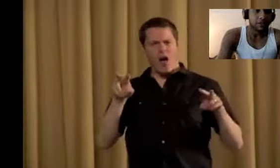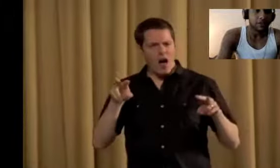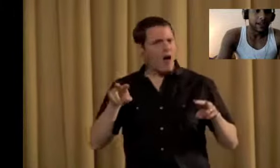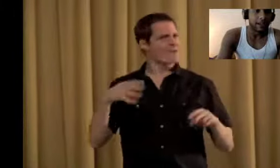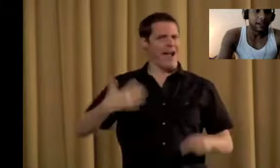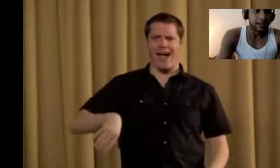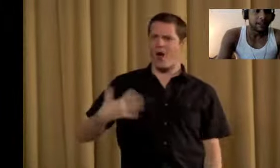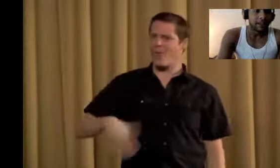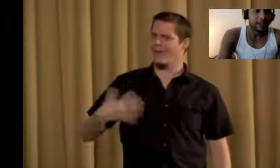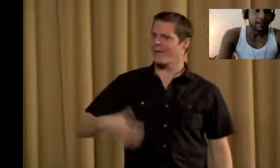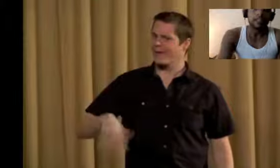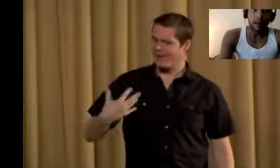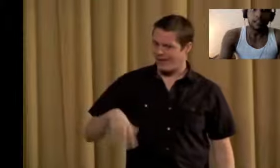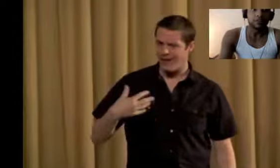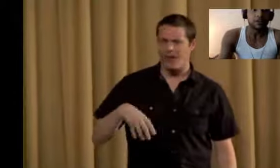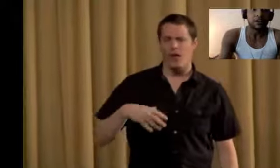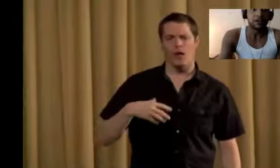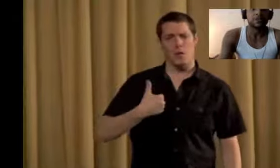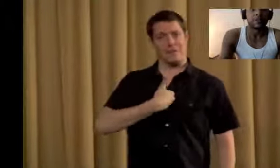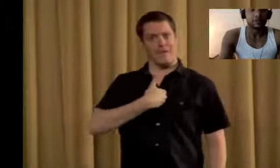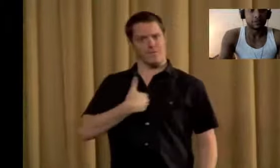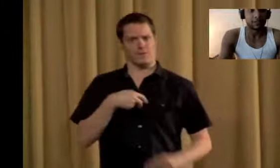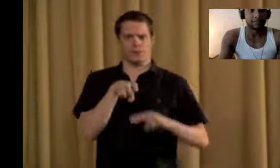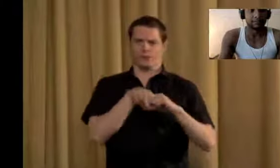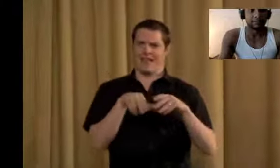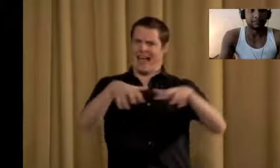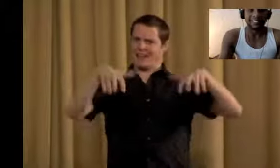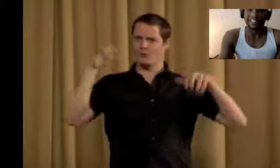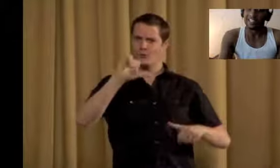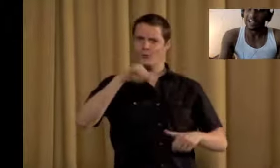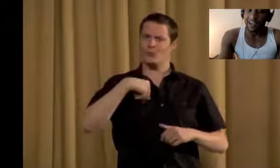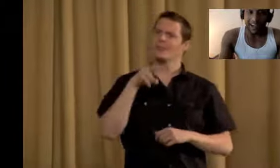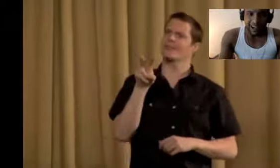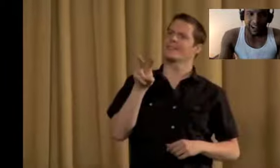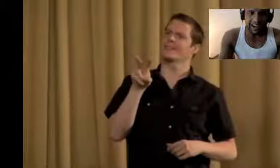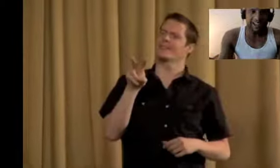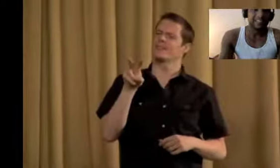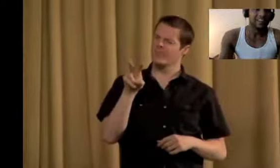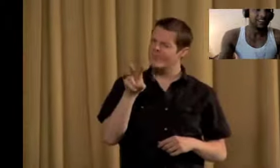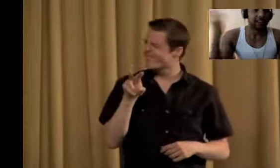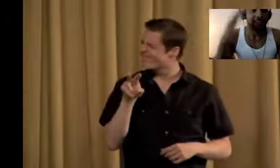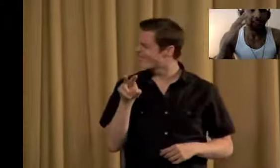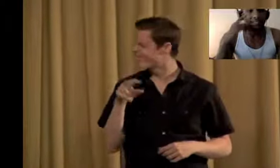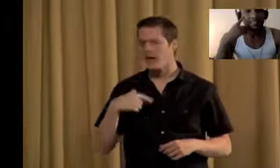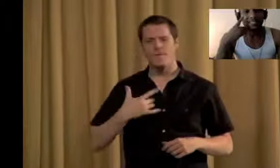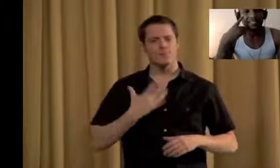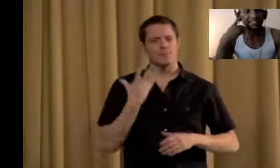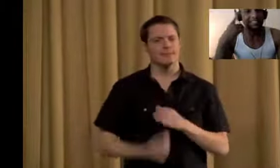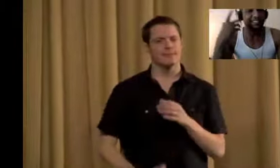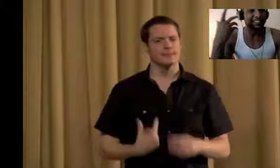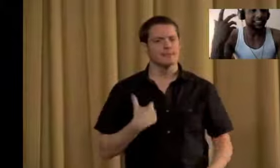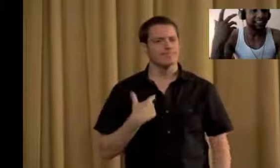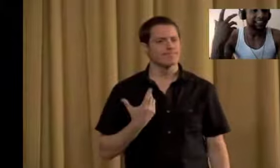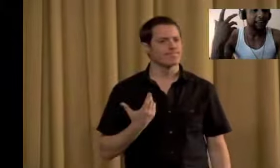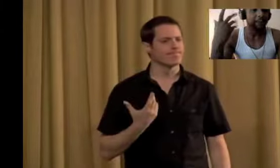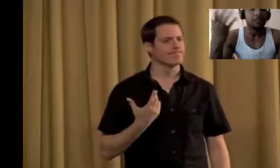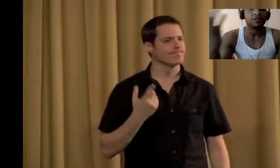that. And the audience really thought it was interesting. I, on the other hand, I felt like it was